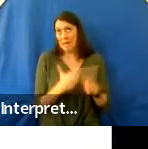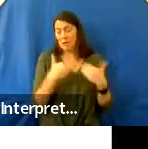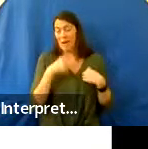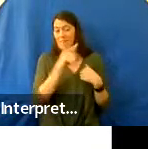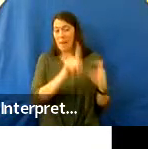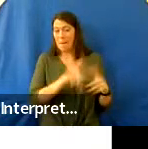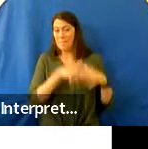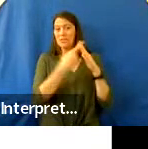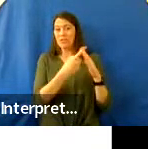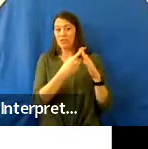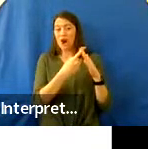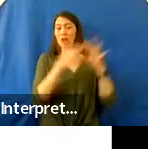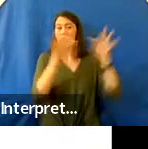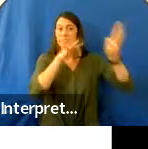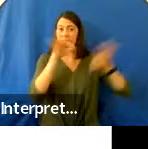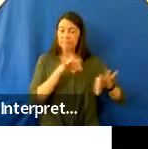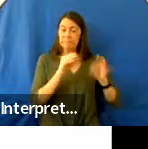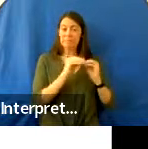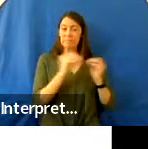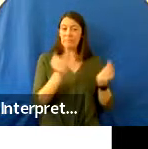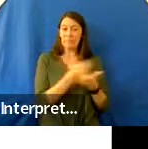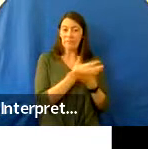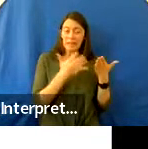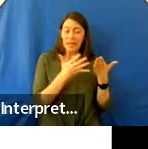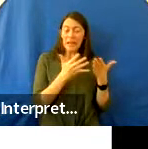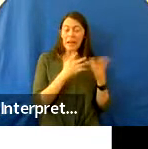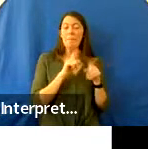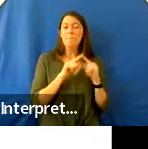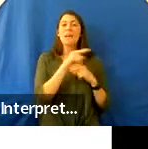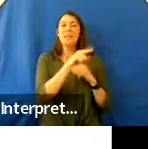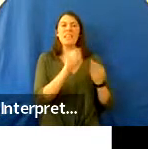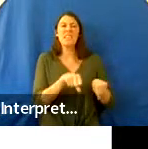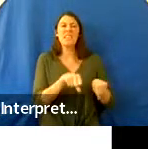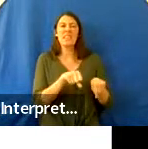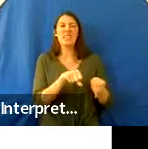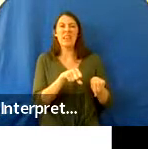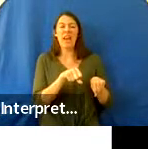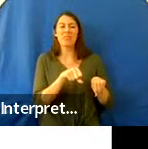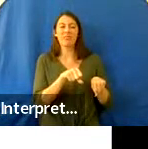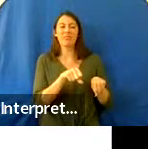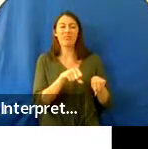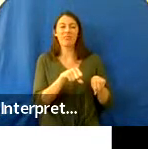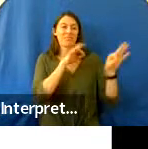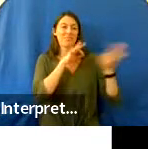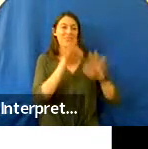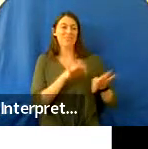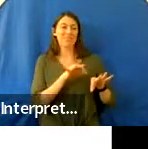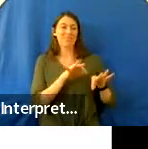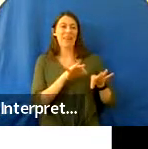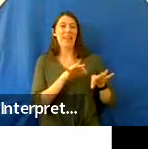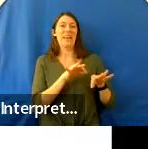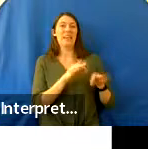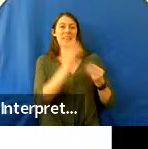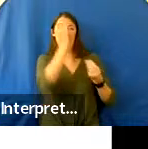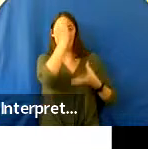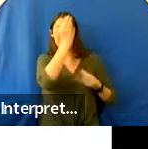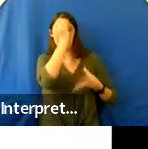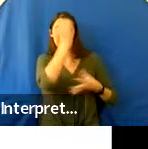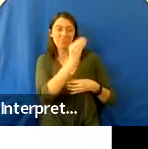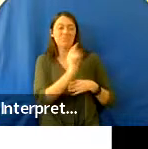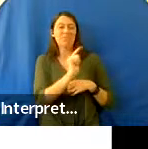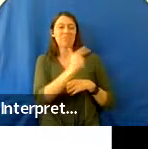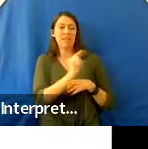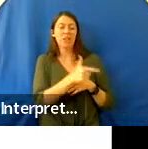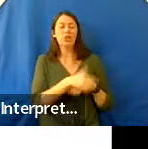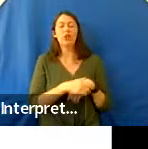share with you this evening, but he can, definitely fill in and give you that transition. What I wanted to